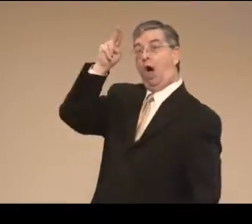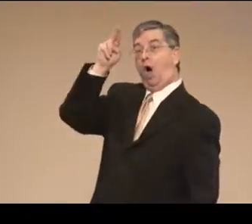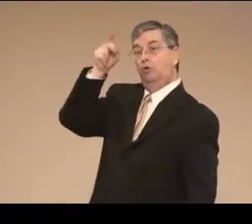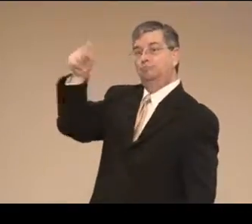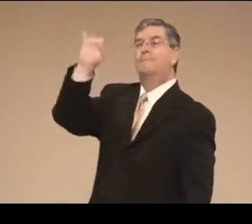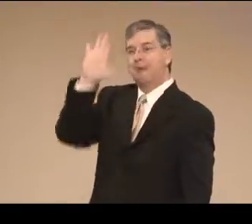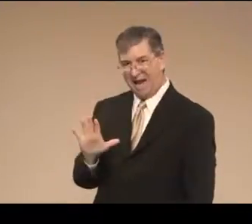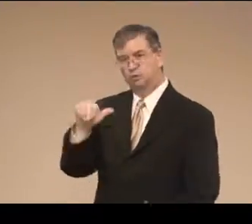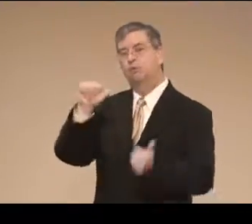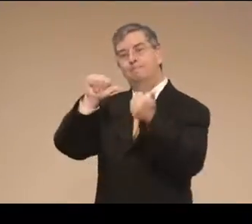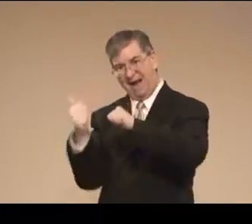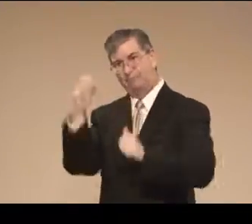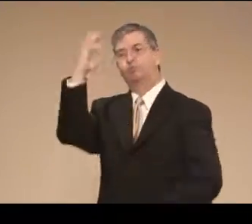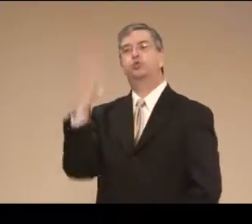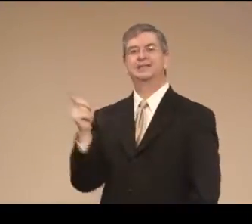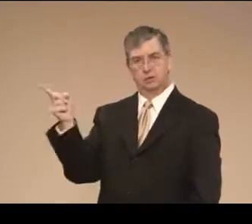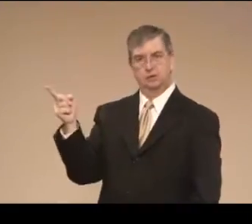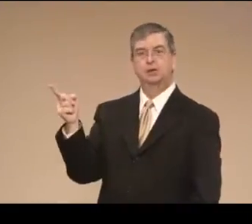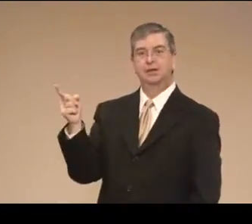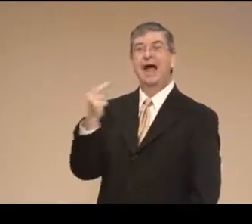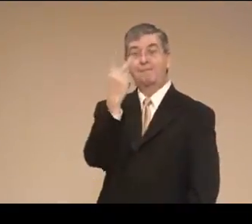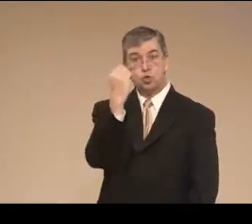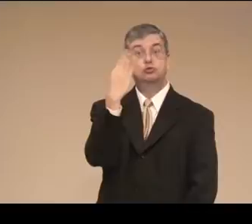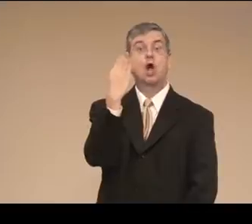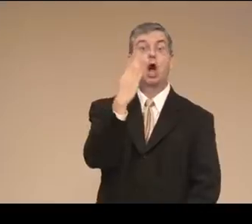deaf or anything, but my uncle's a Baptist preacher.